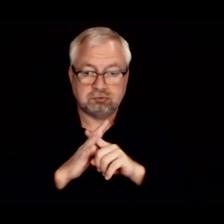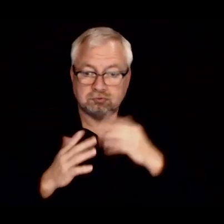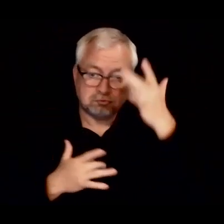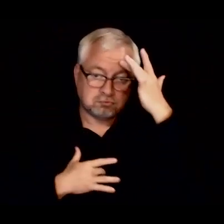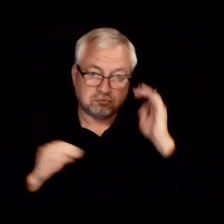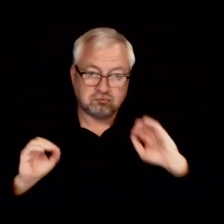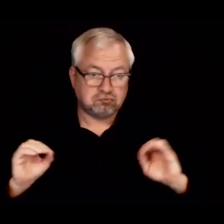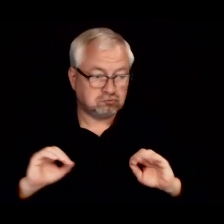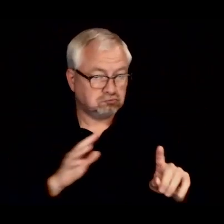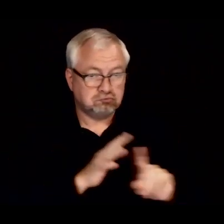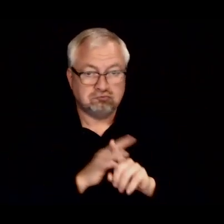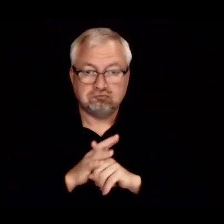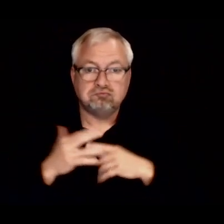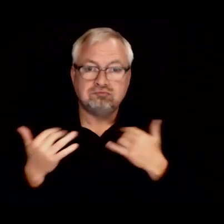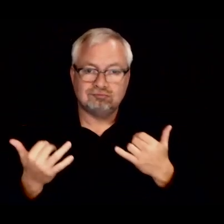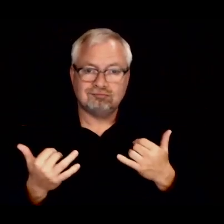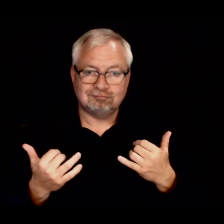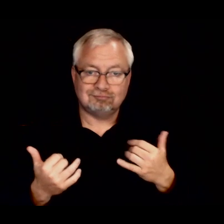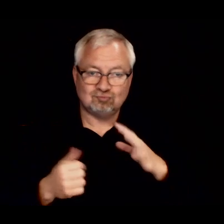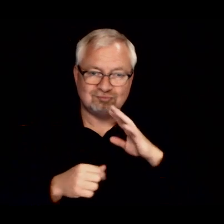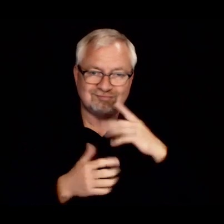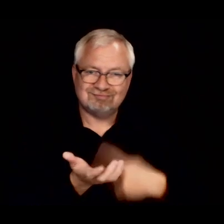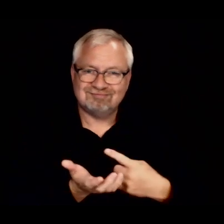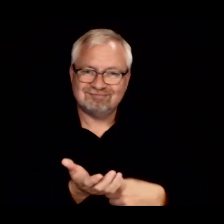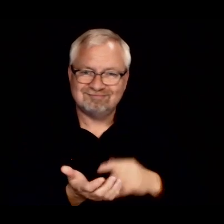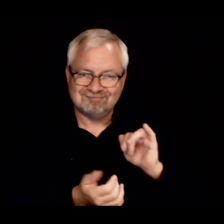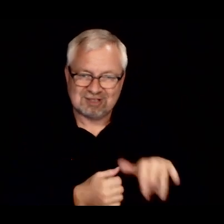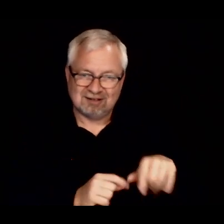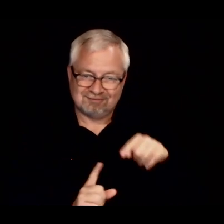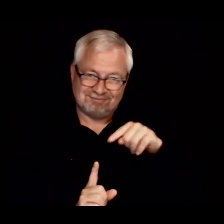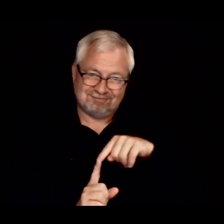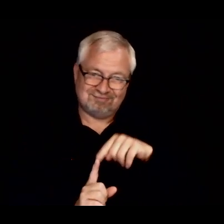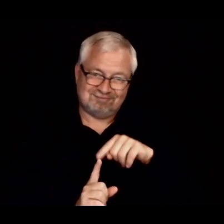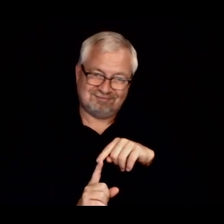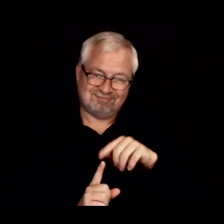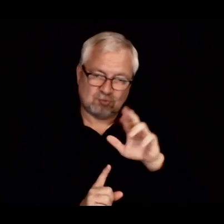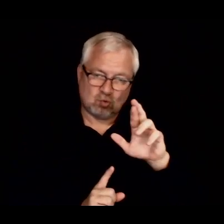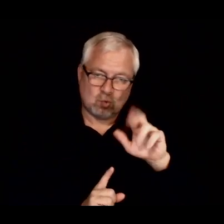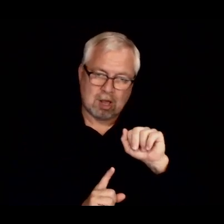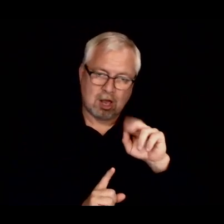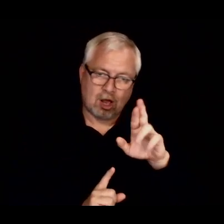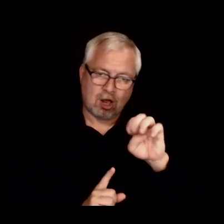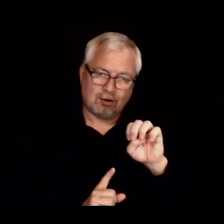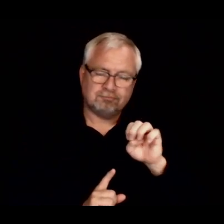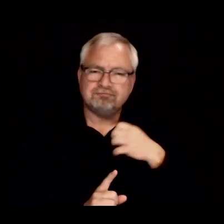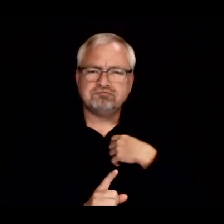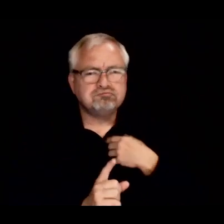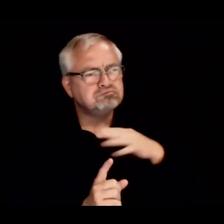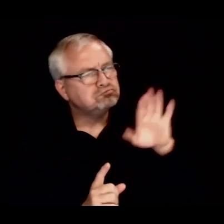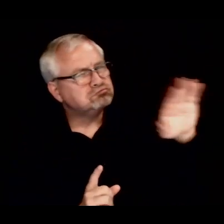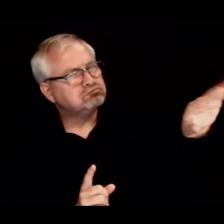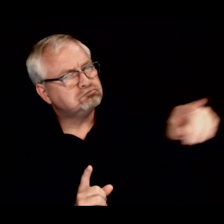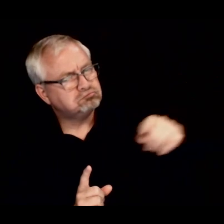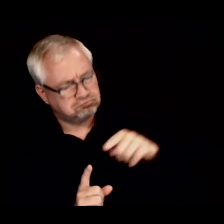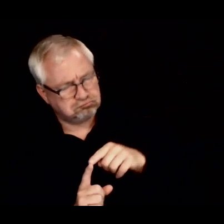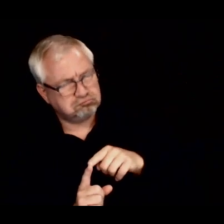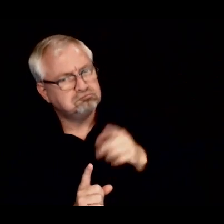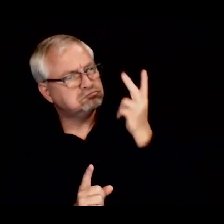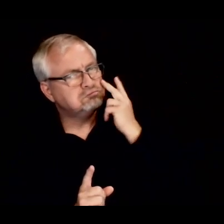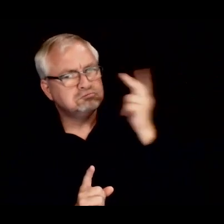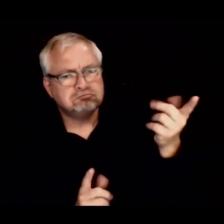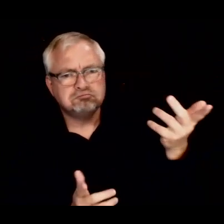suggested before, might be very rare. I'm wondering if that gels with what you're seeing in contact tracing efforts, and also if that